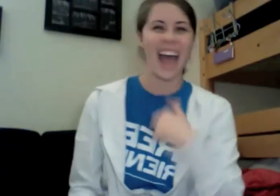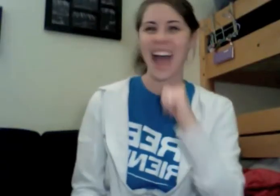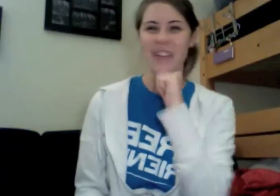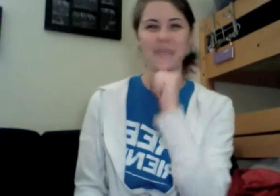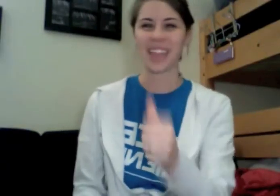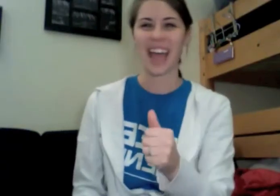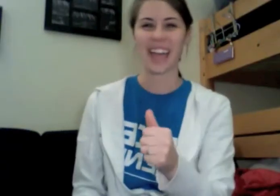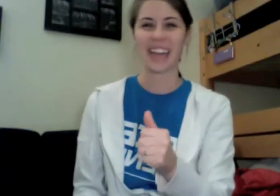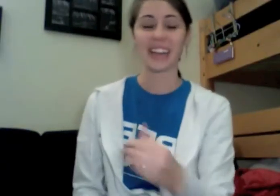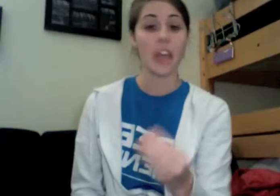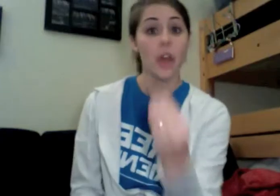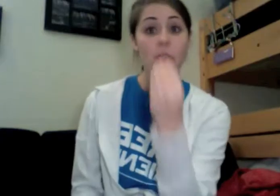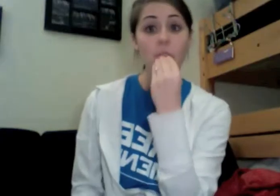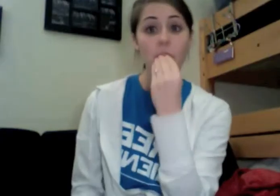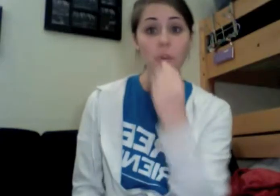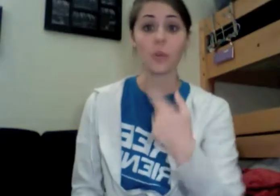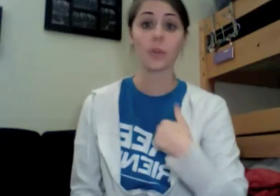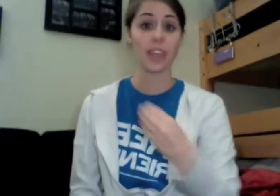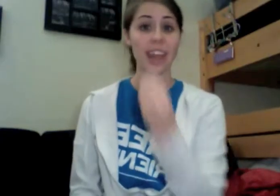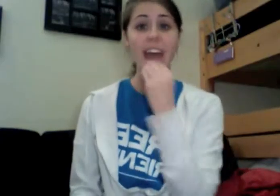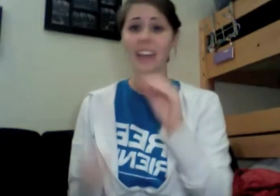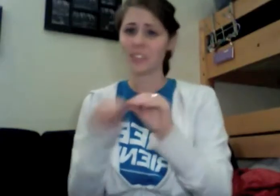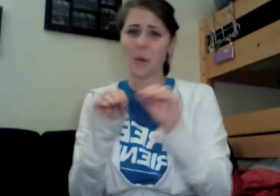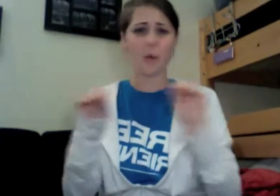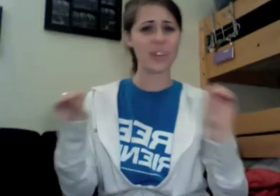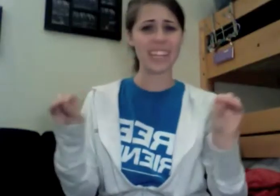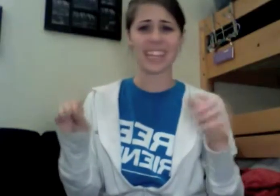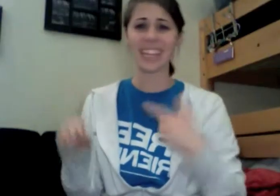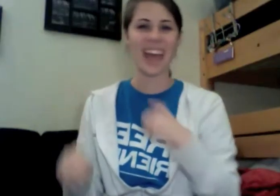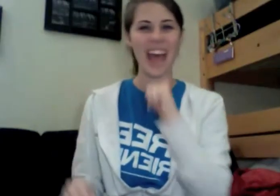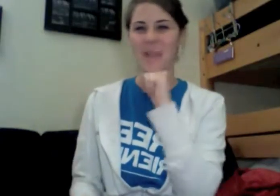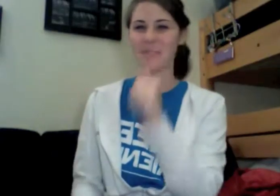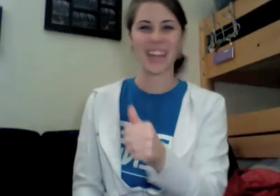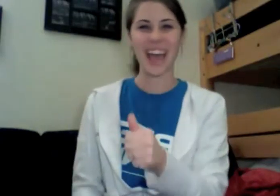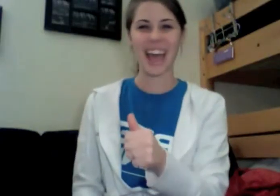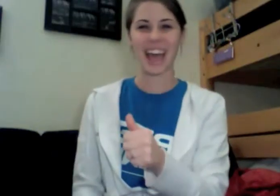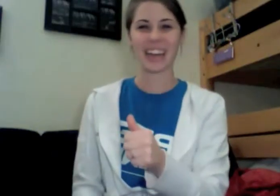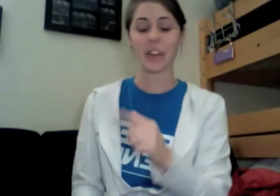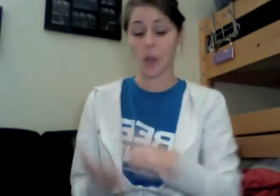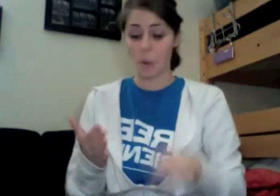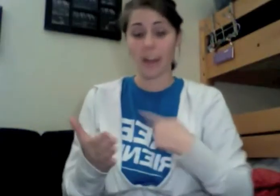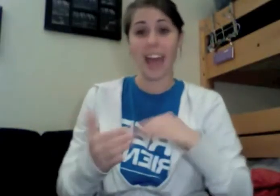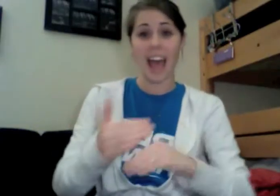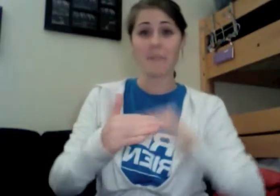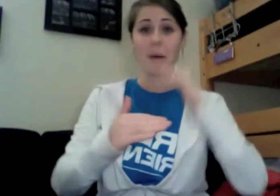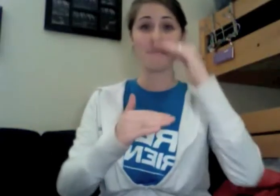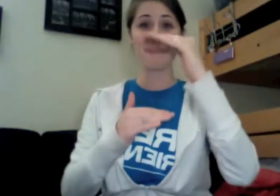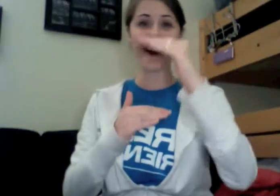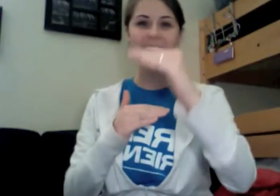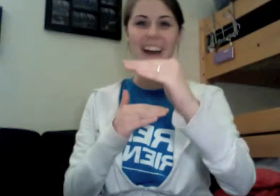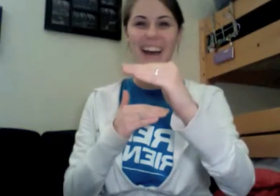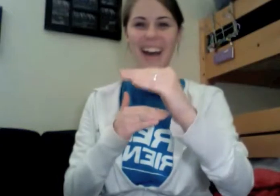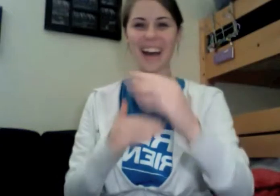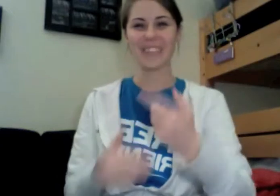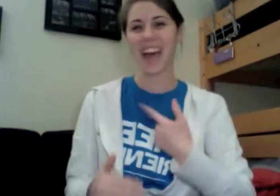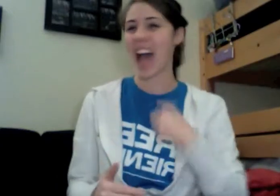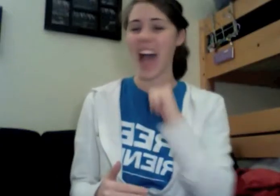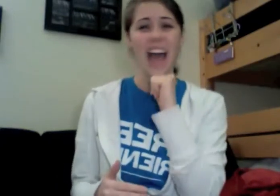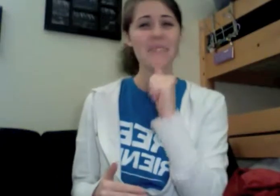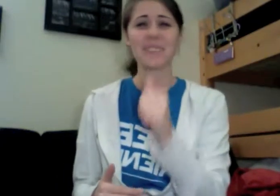I'm not the food that I don't eat. I'm not what I'm above. I'm